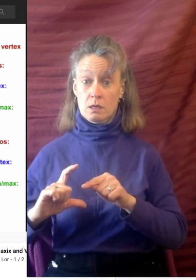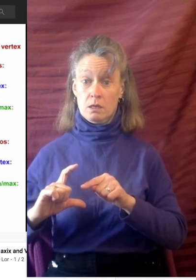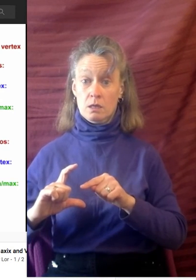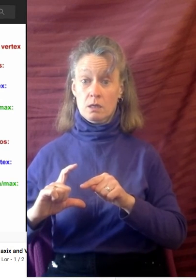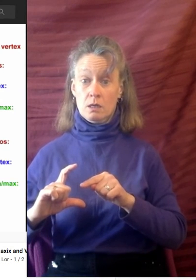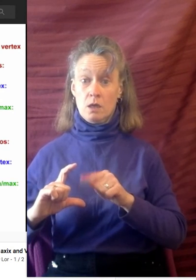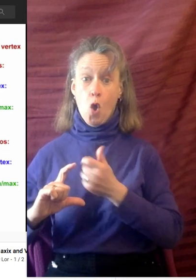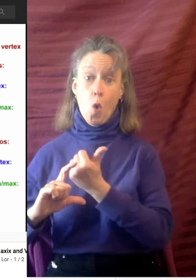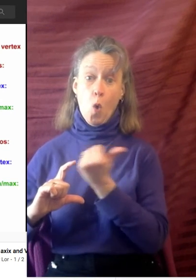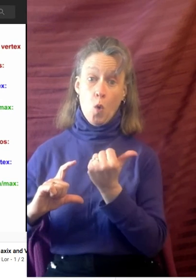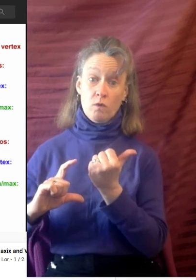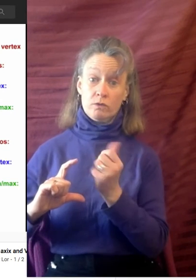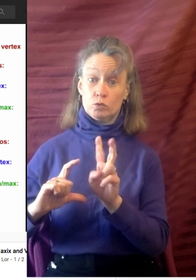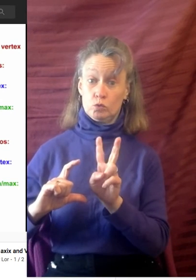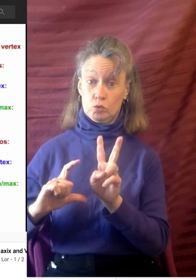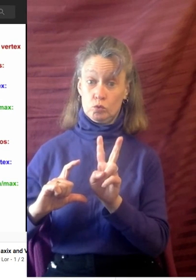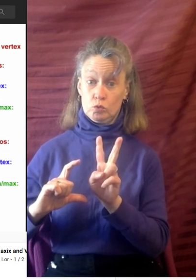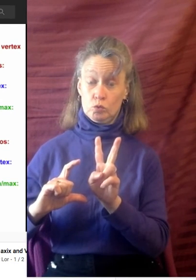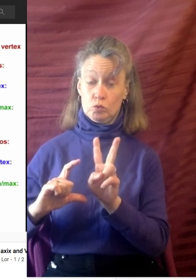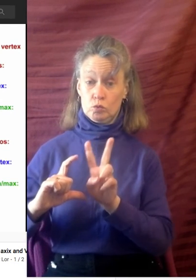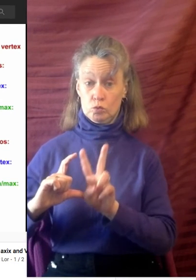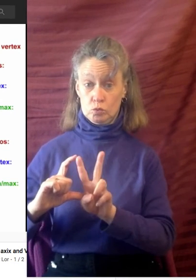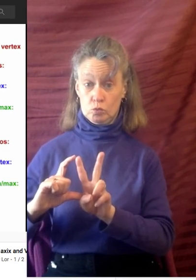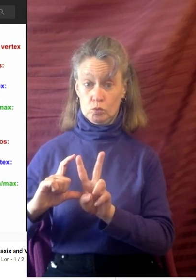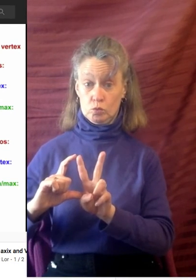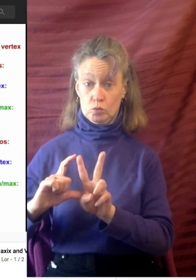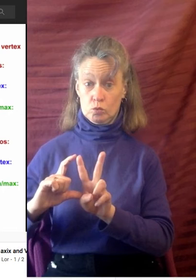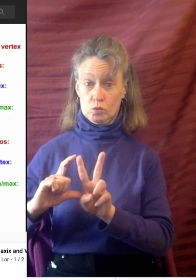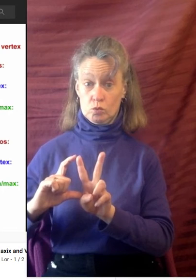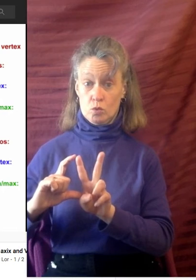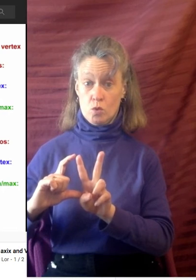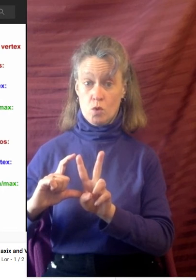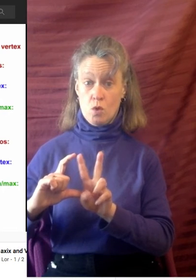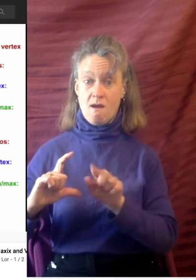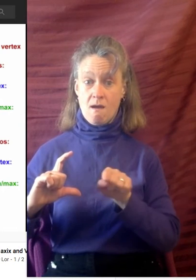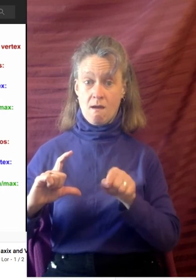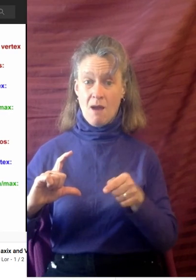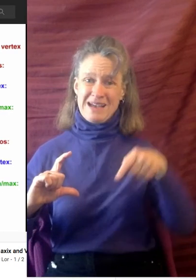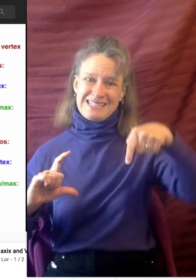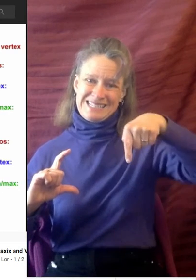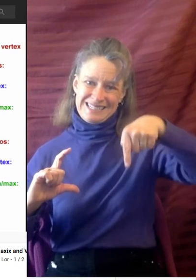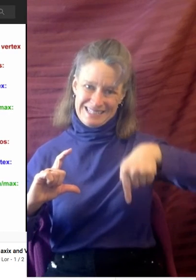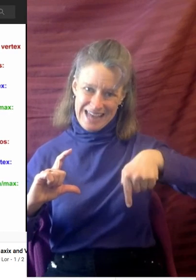over 2 and down -5.